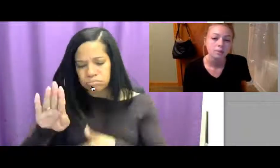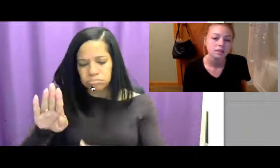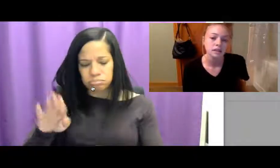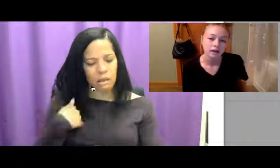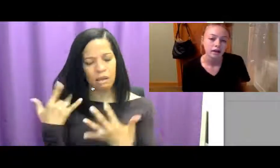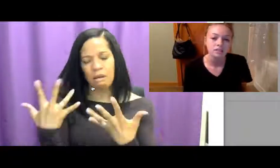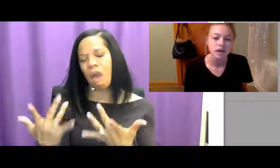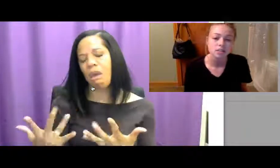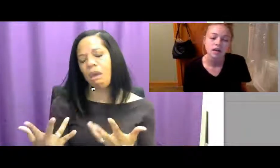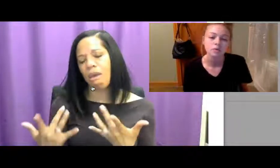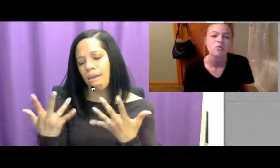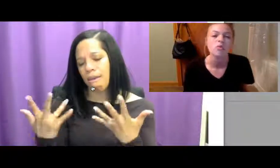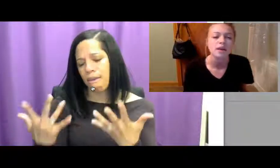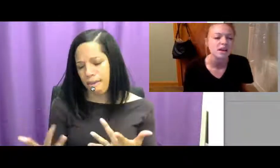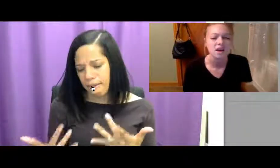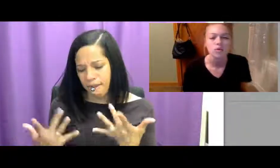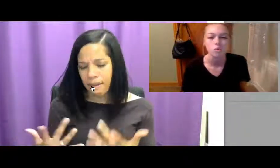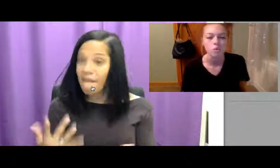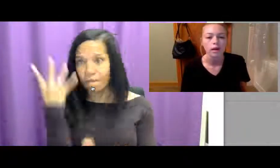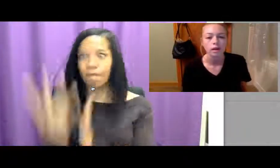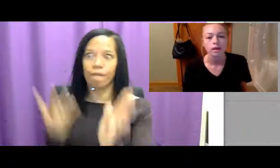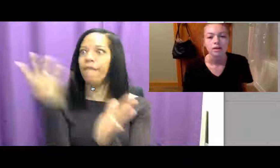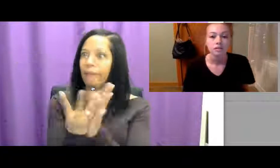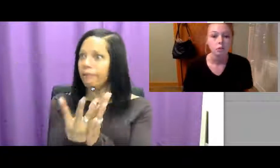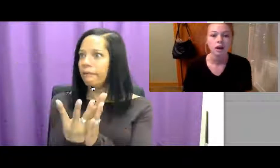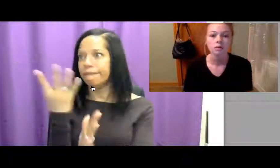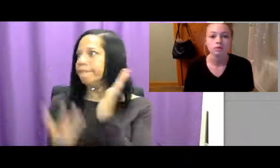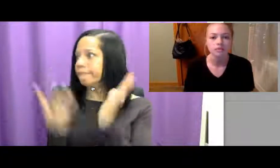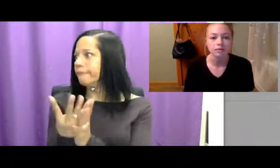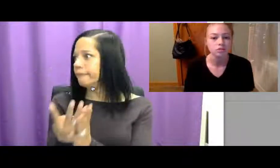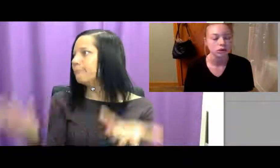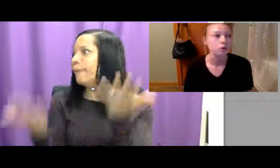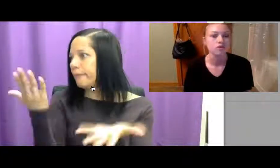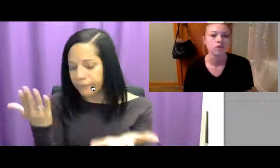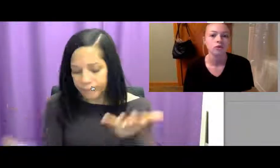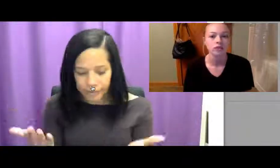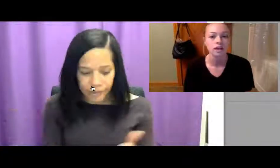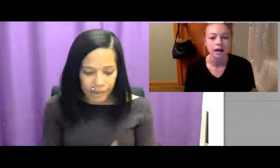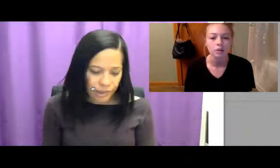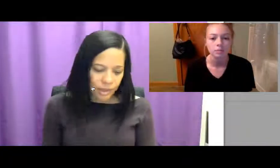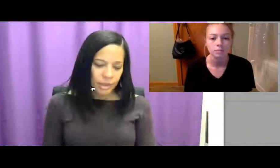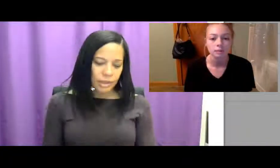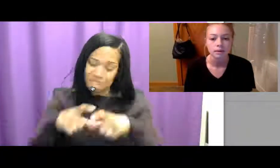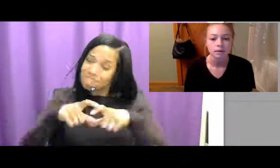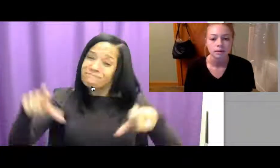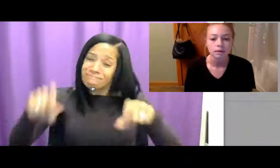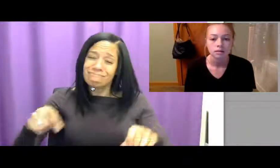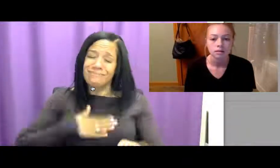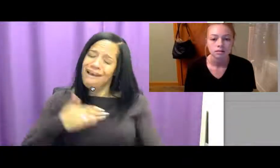I will come in there when I have time and I will wait and I will wait for 4 hours if I have to. I'll wait for 4 freaking hours maybe.